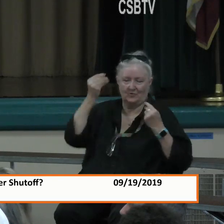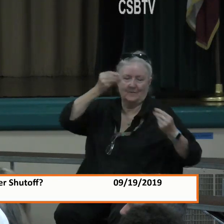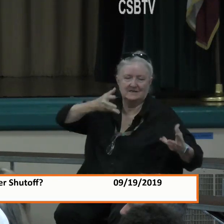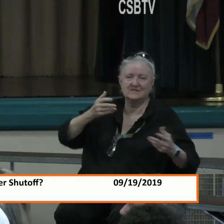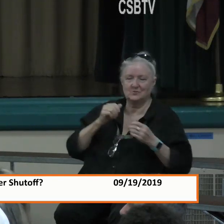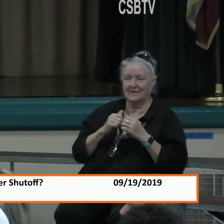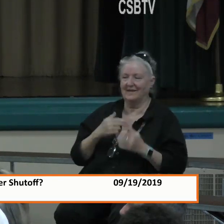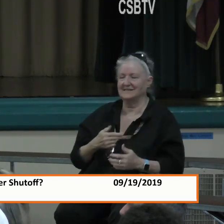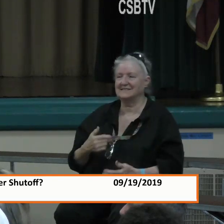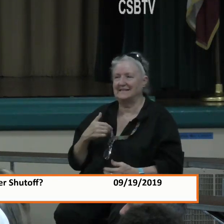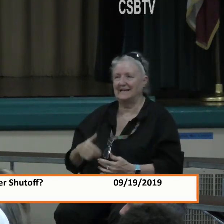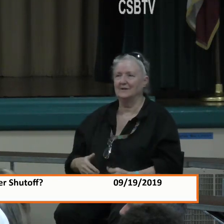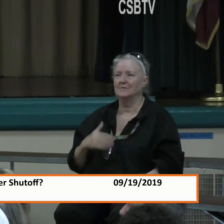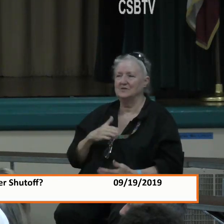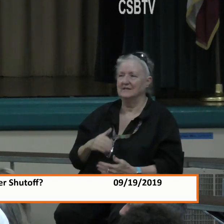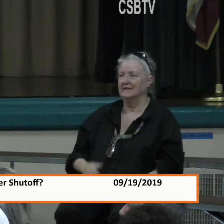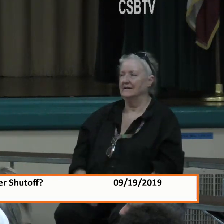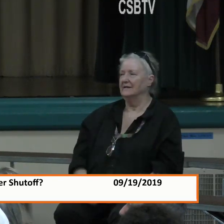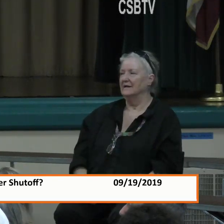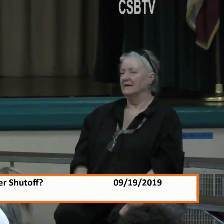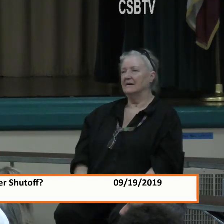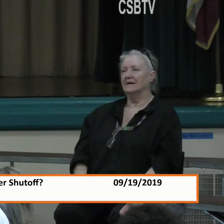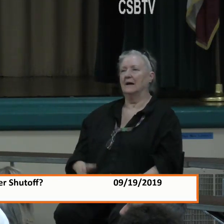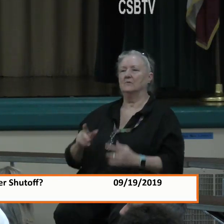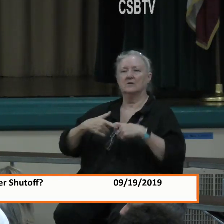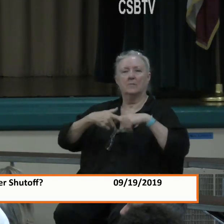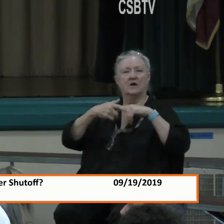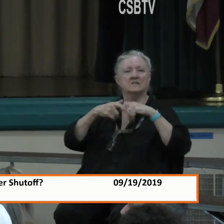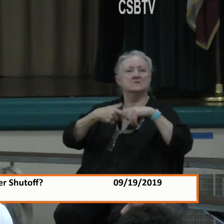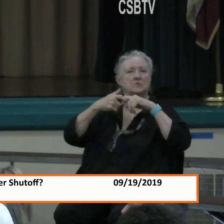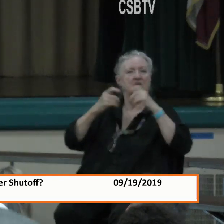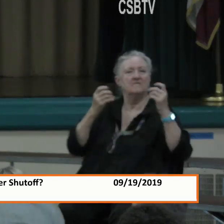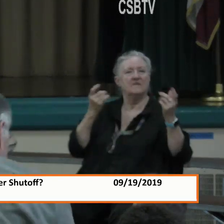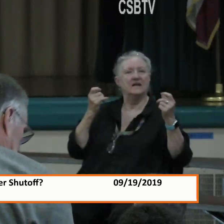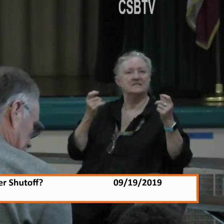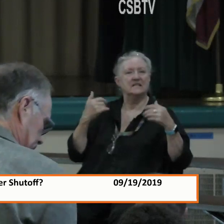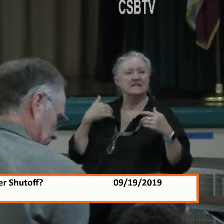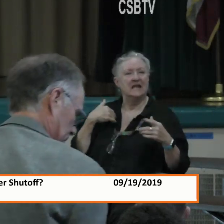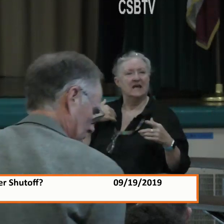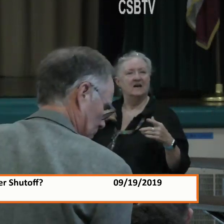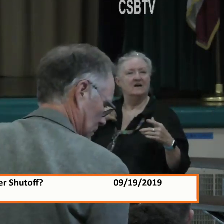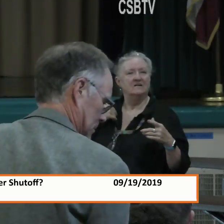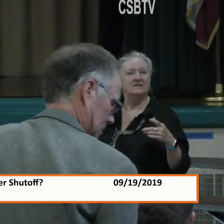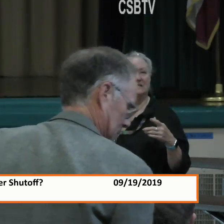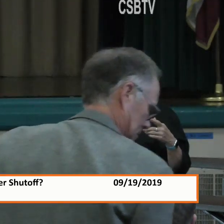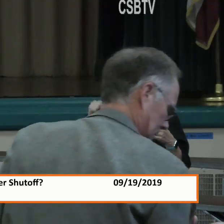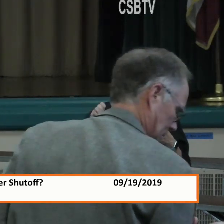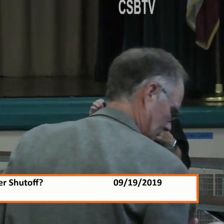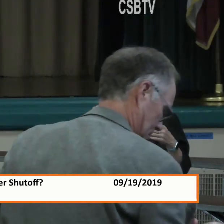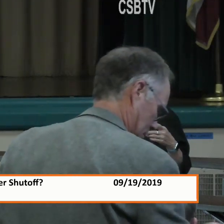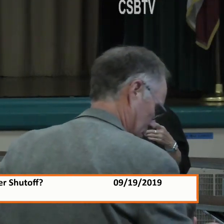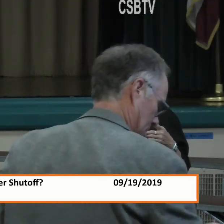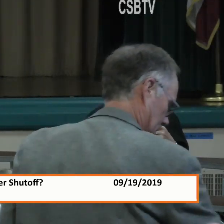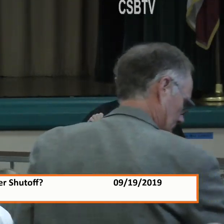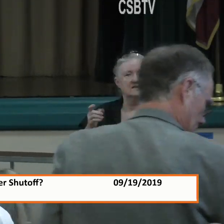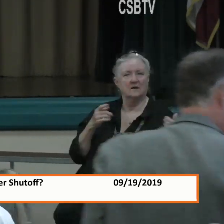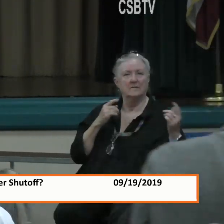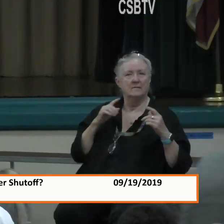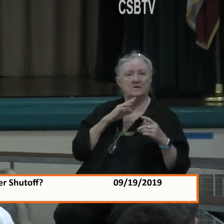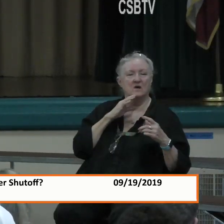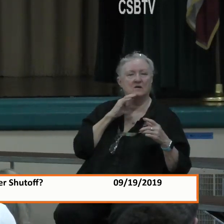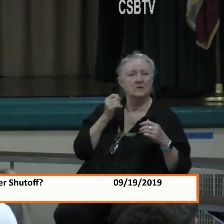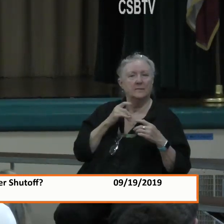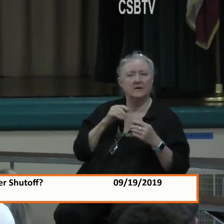with us tonight. We appreciate that. I'm going to pause real fast and have Southern California Edison come up and talk a little bit